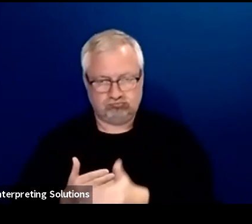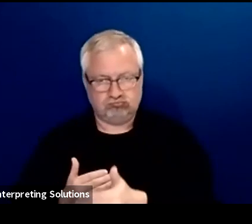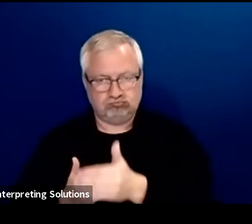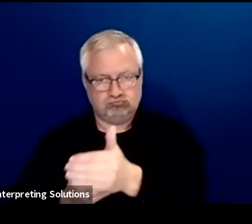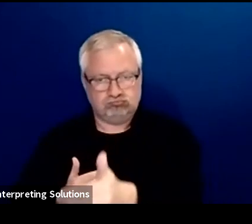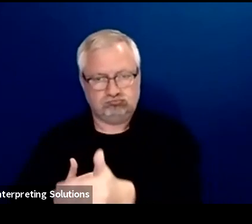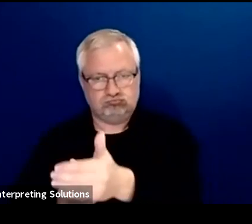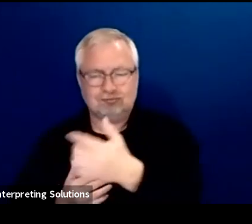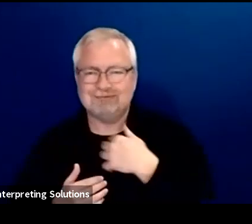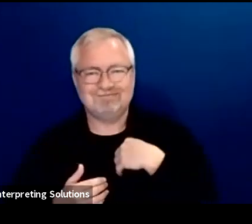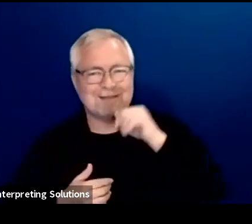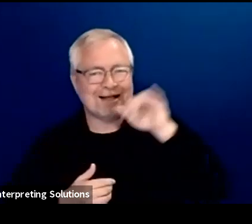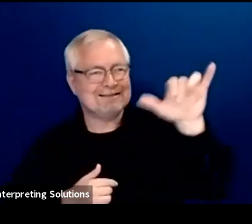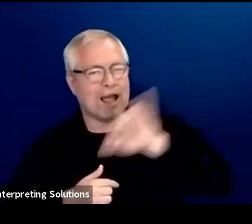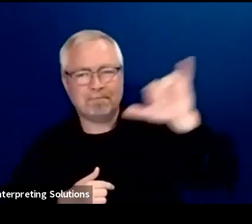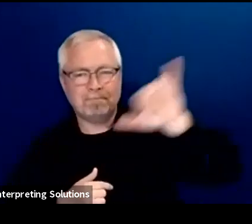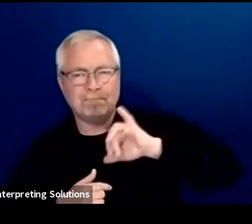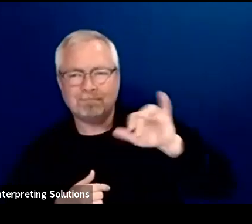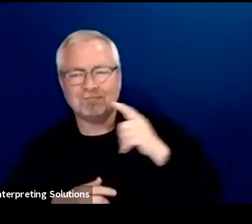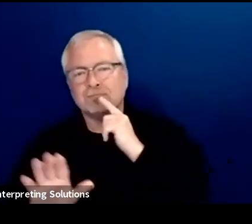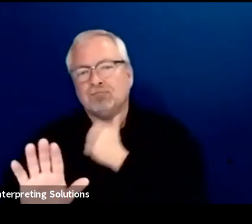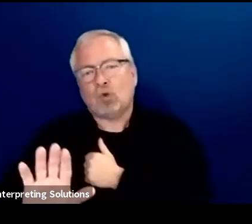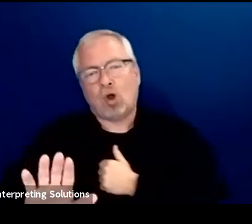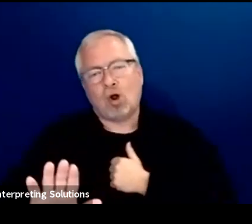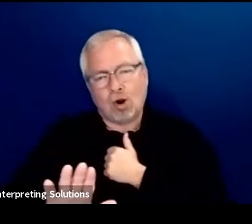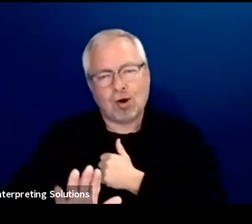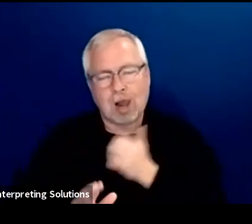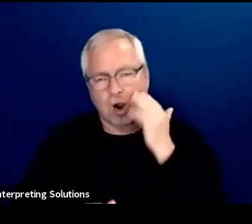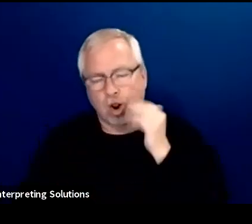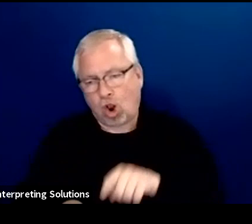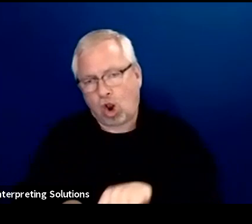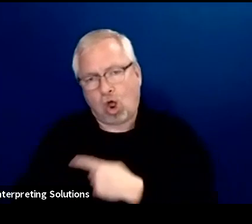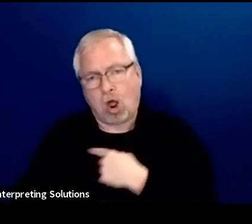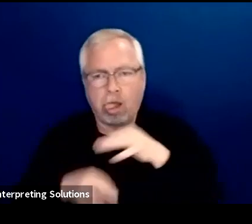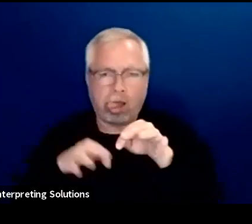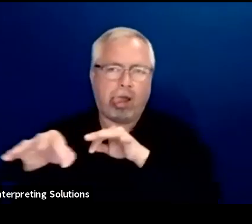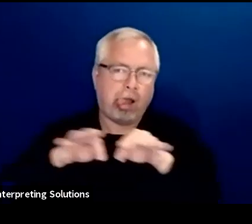but we're very appreciative of the